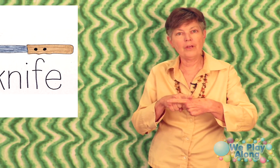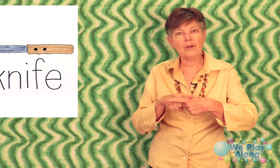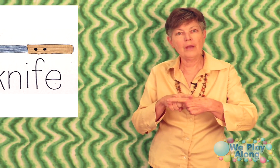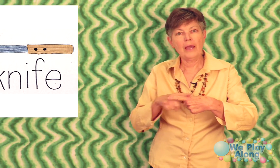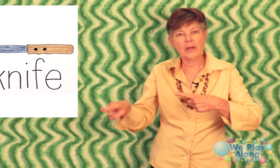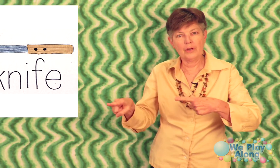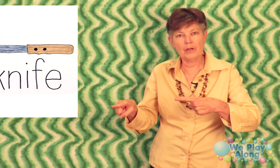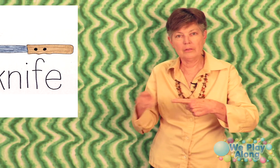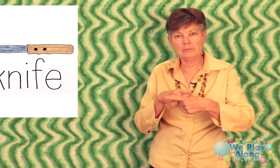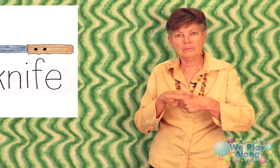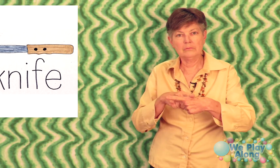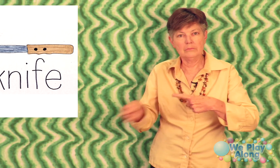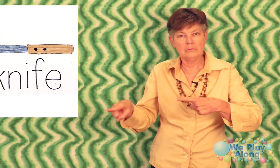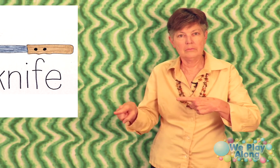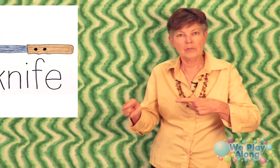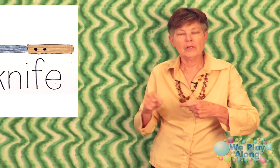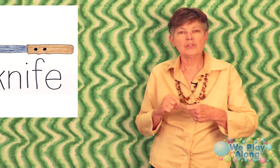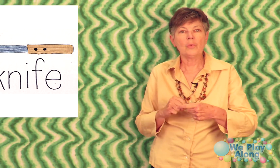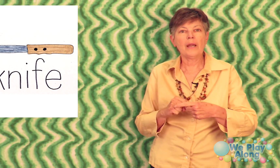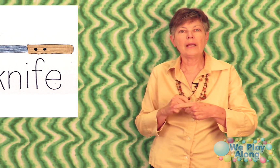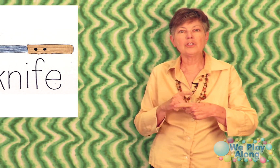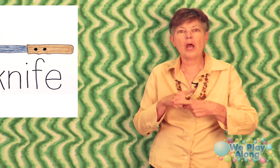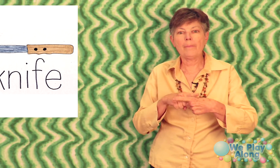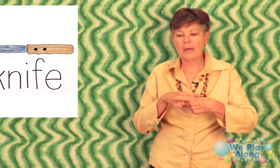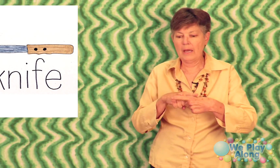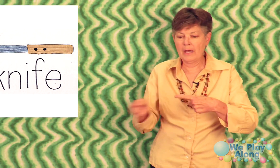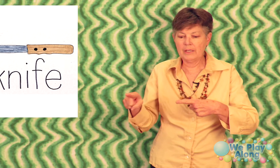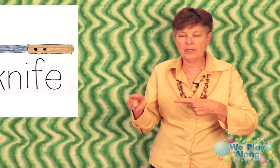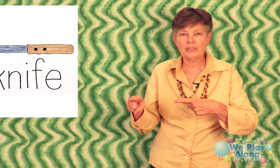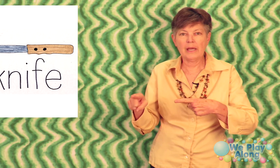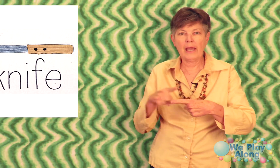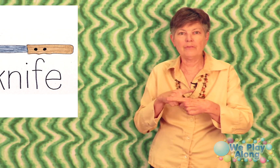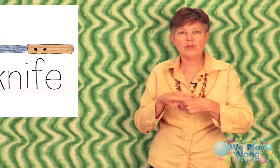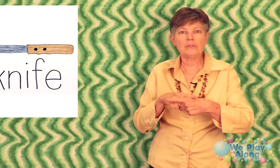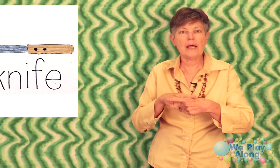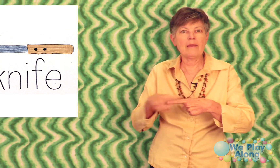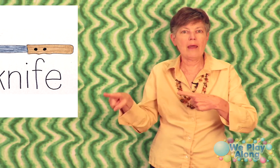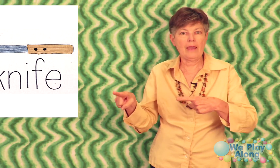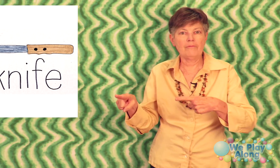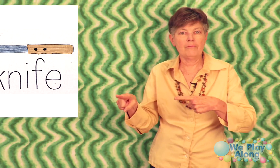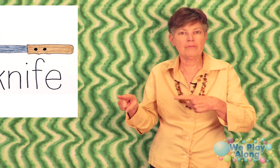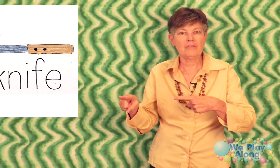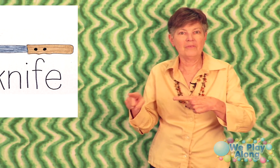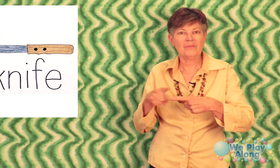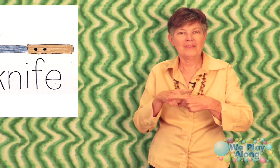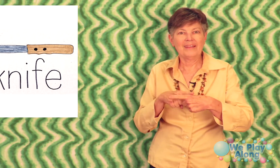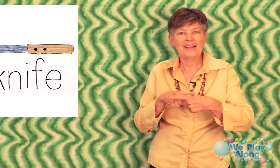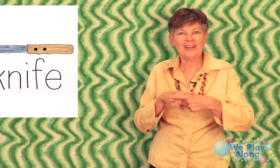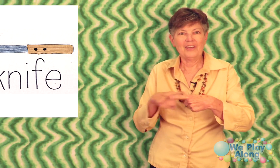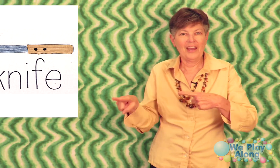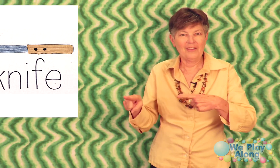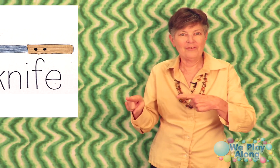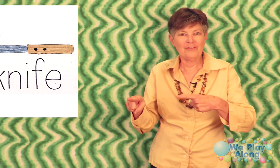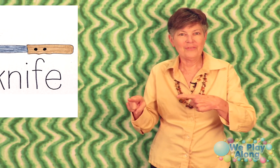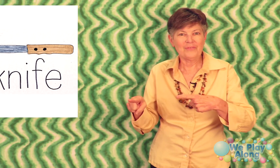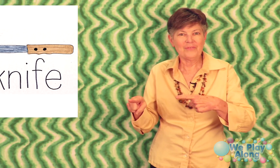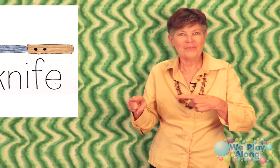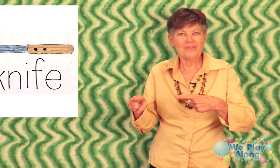finger, and you're going to, so when I chop onions, I have to use a knife. Knife.